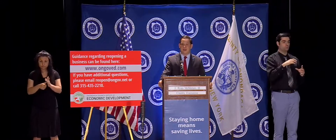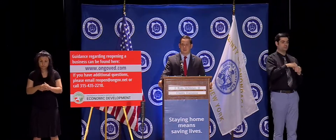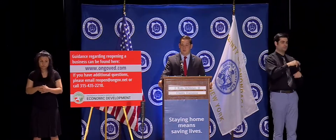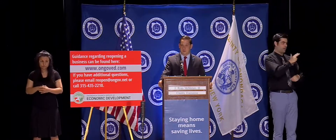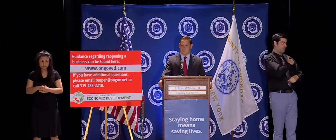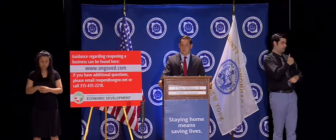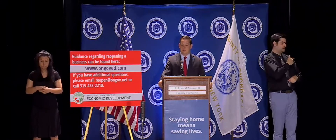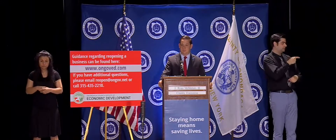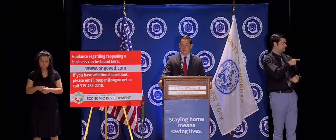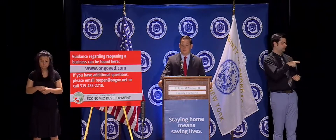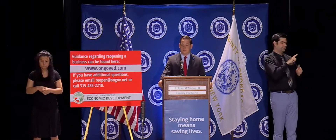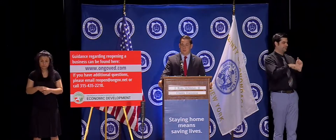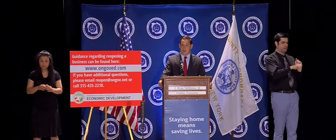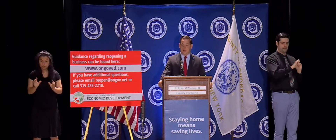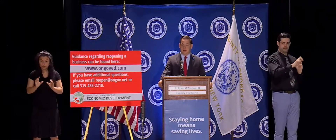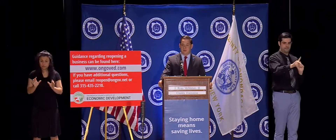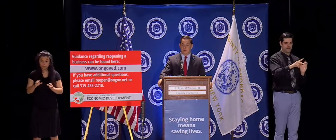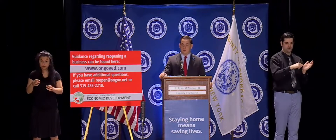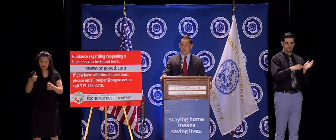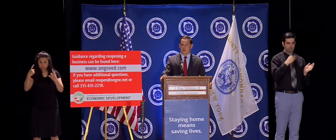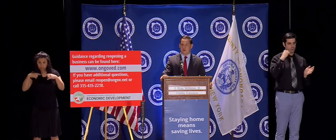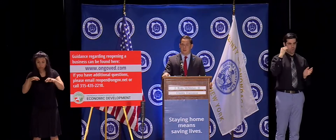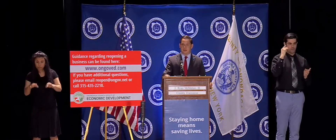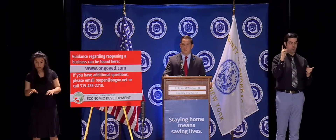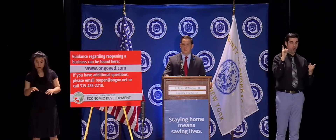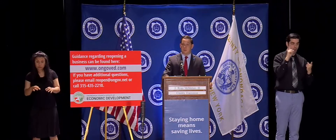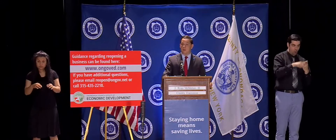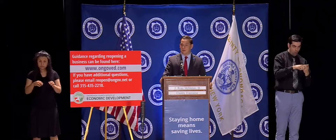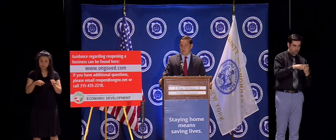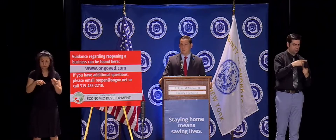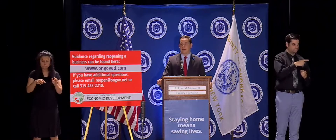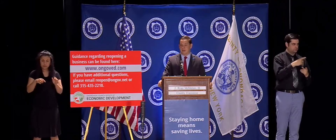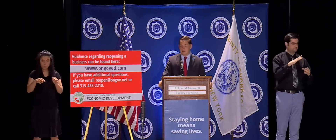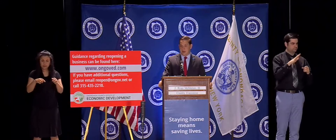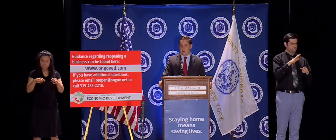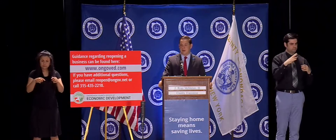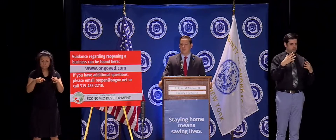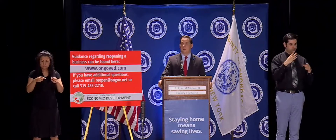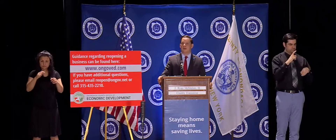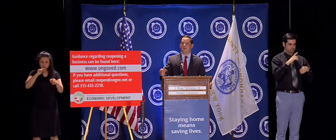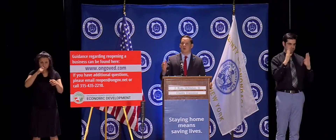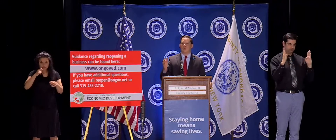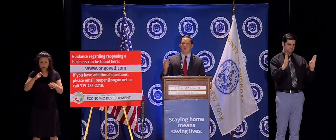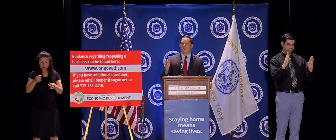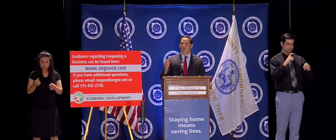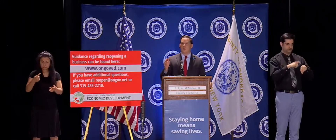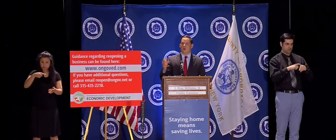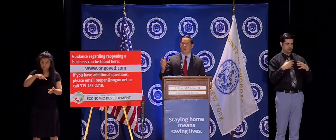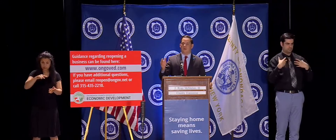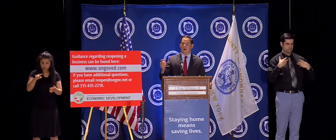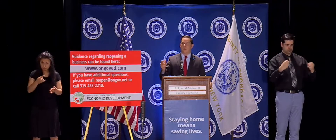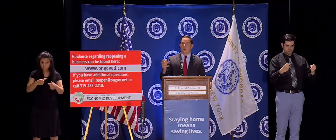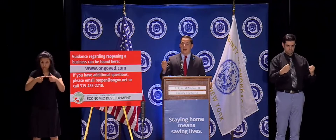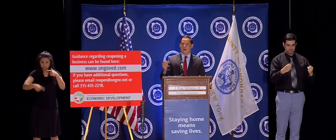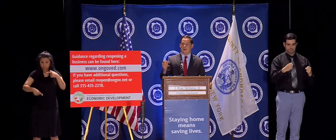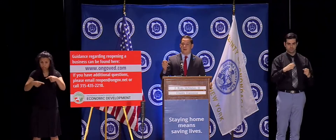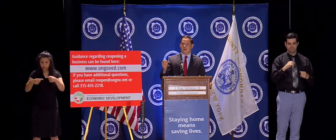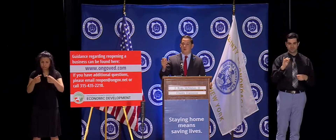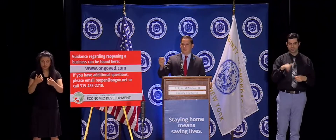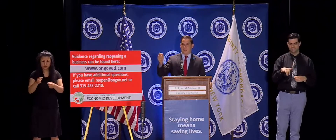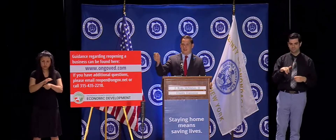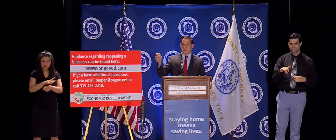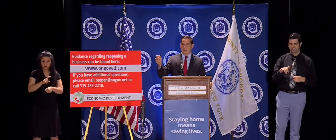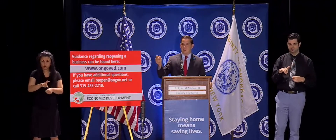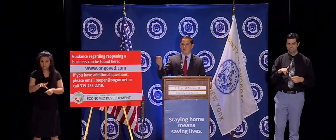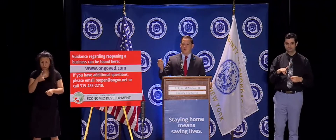to test positive still. And then 2 weeks later you get tested, you're probably going to test positive again. So we don't know enough about when